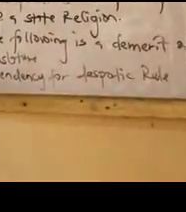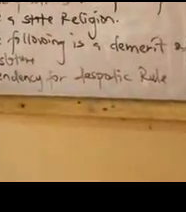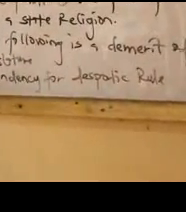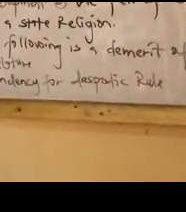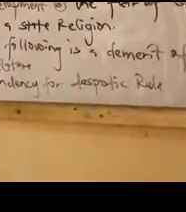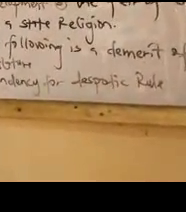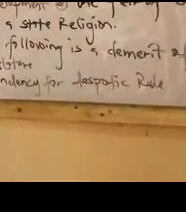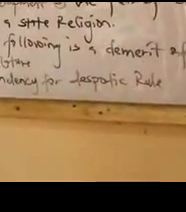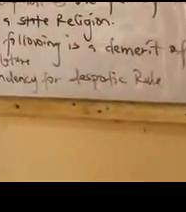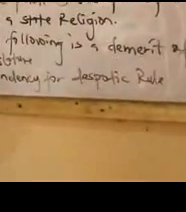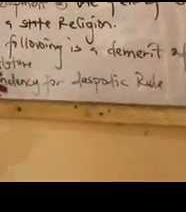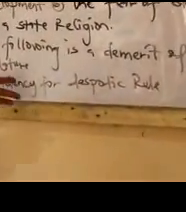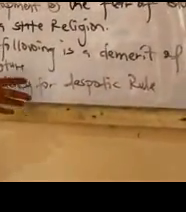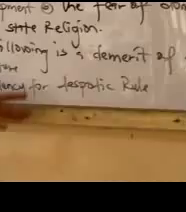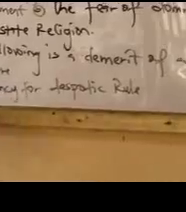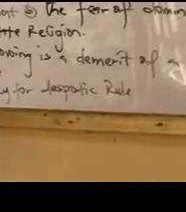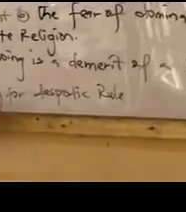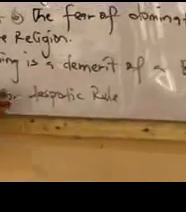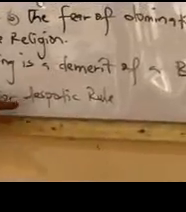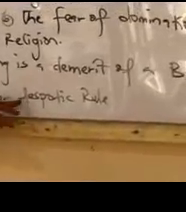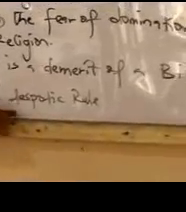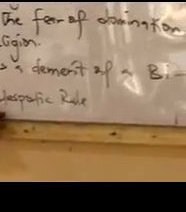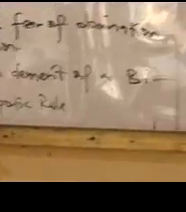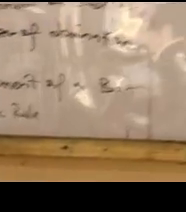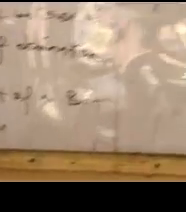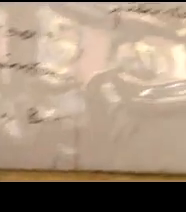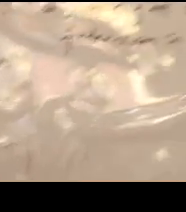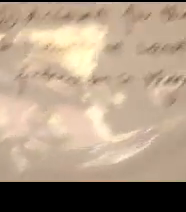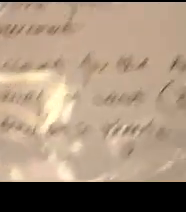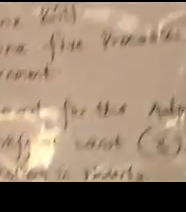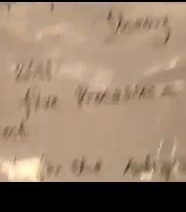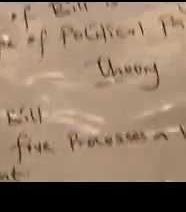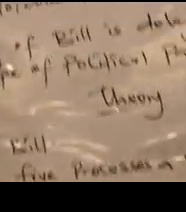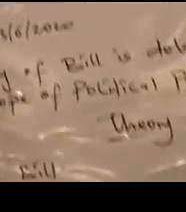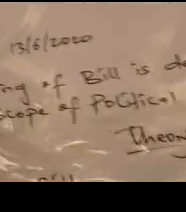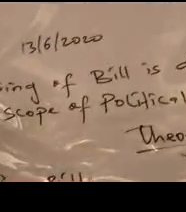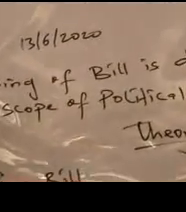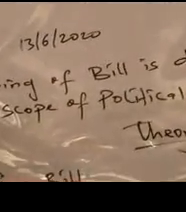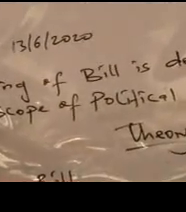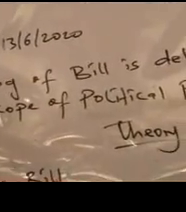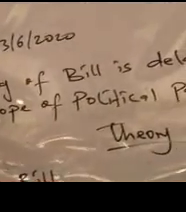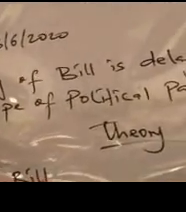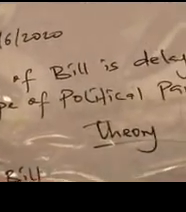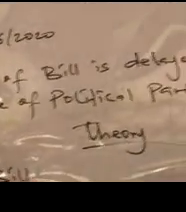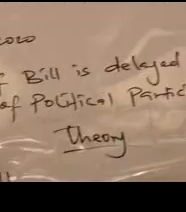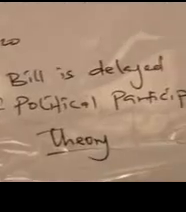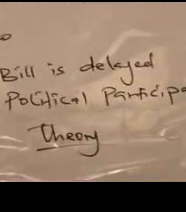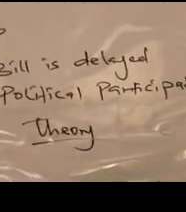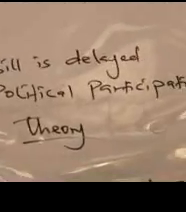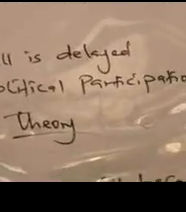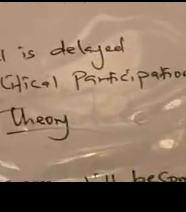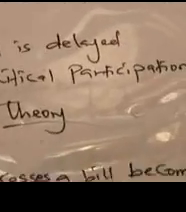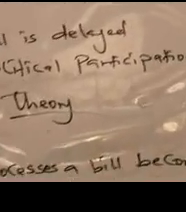legislature? A. There is tendency for what? Despotic rule. Then B. Passing of bill